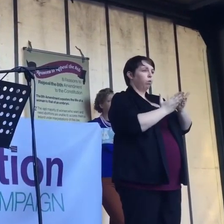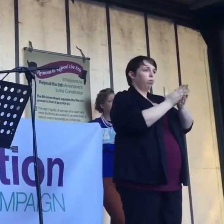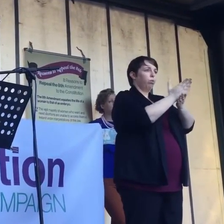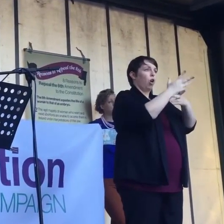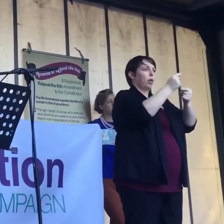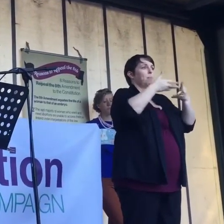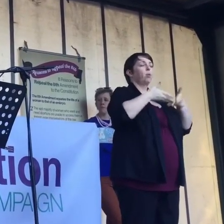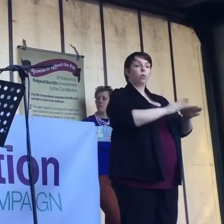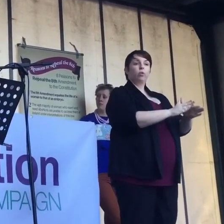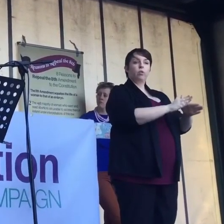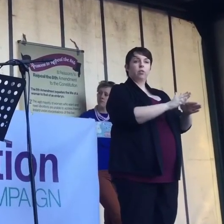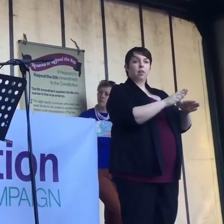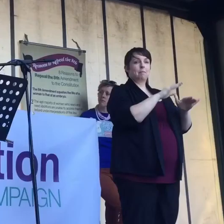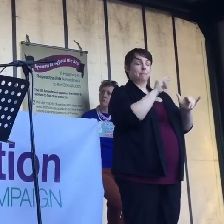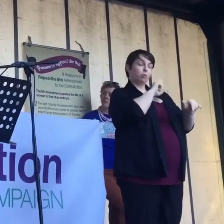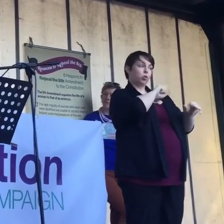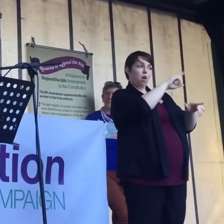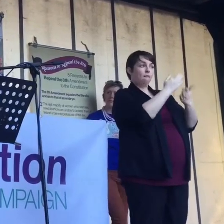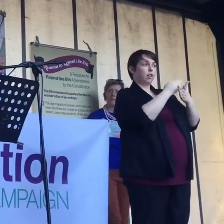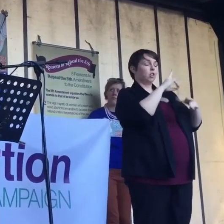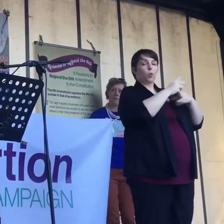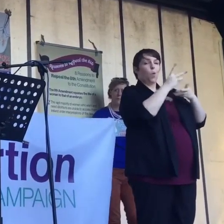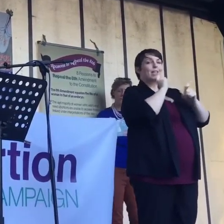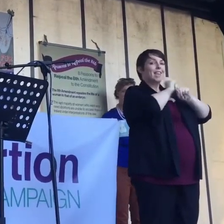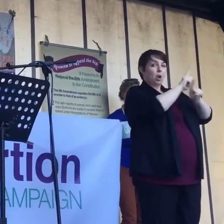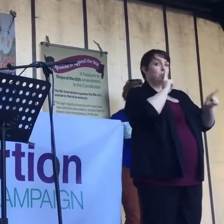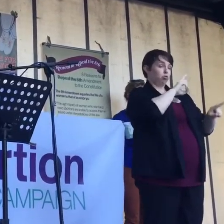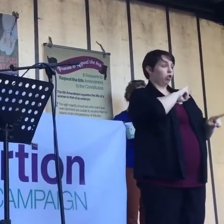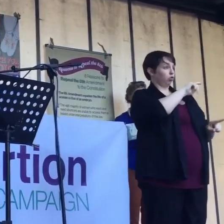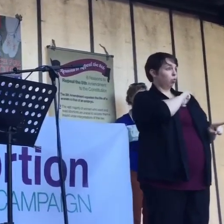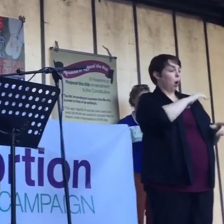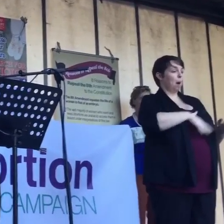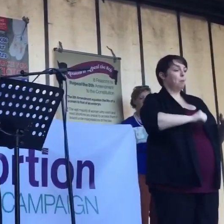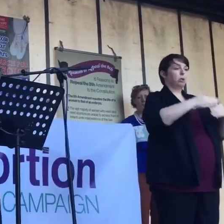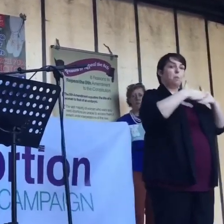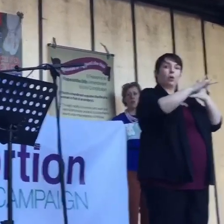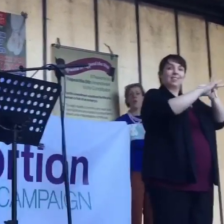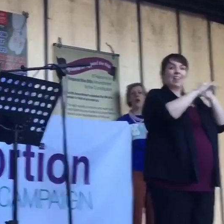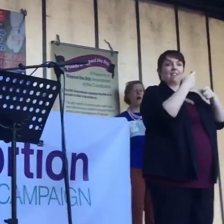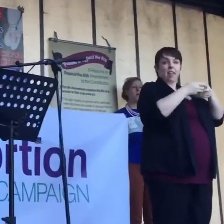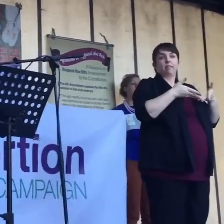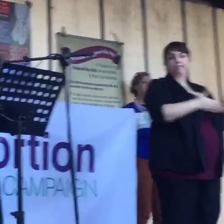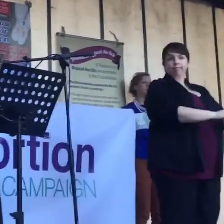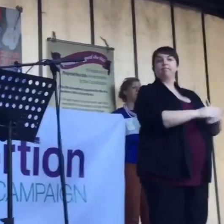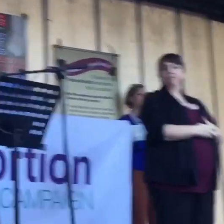may not be what you hear, but is actually the correct facts.